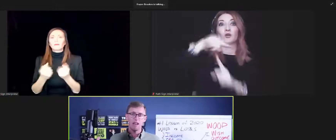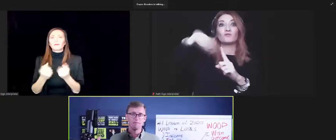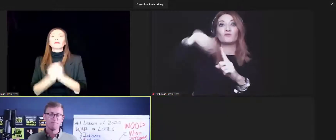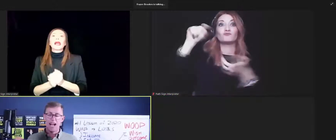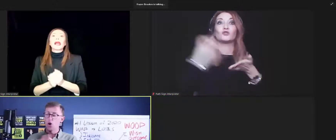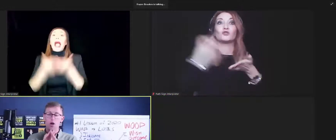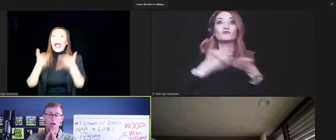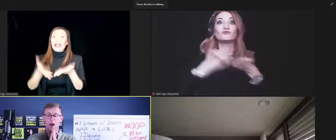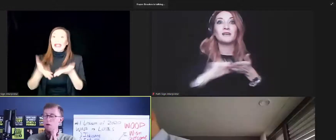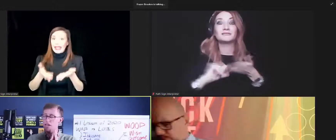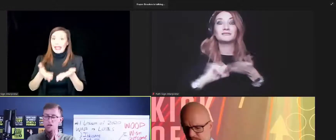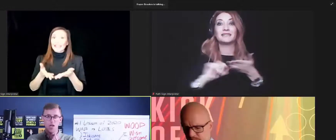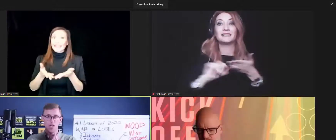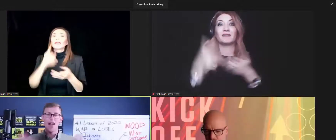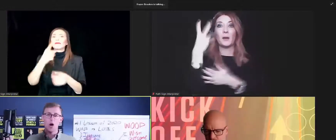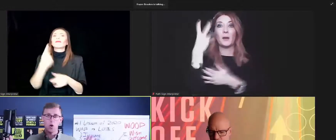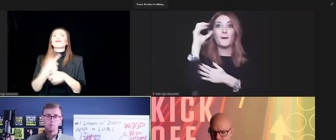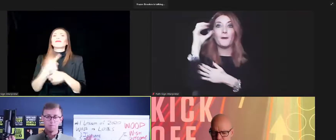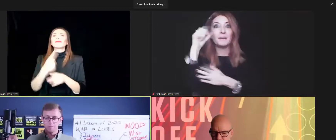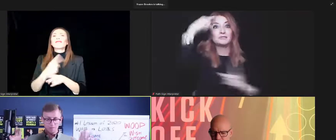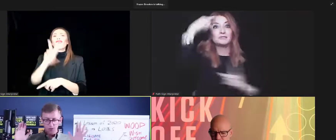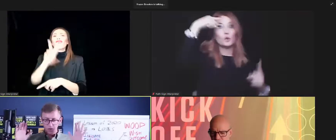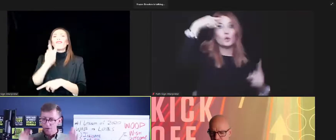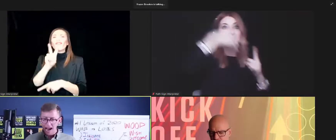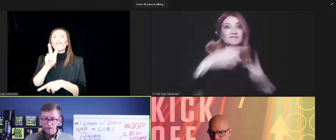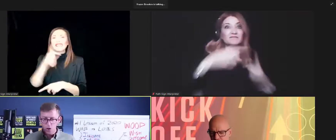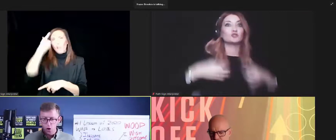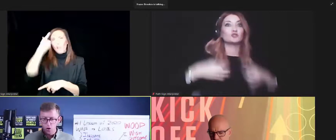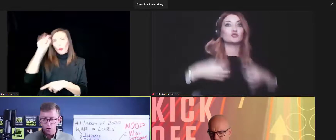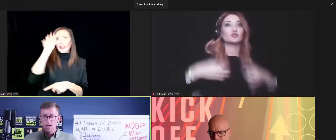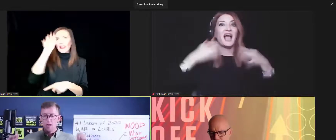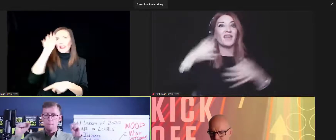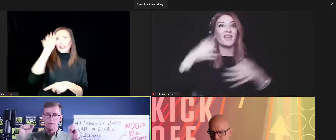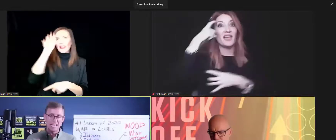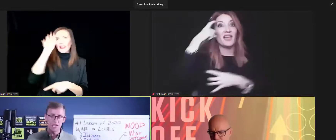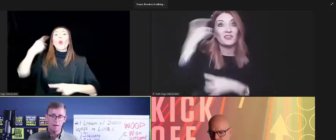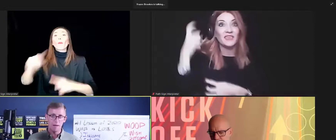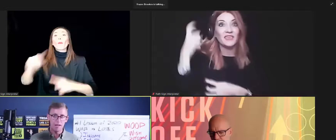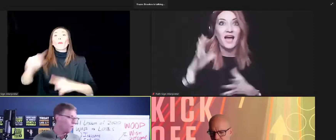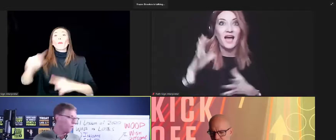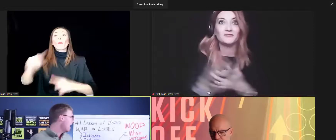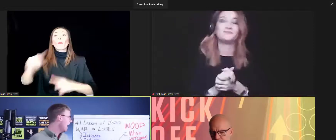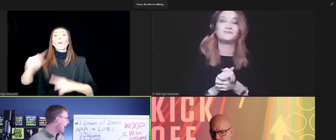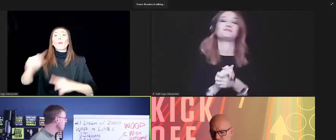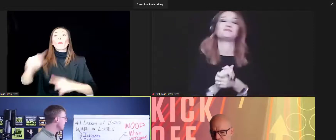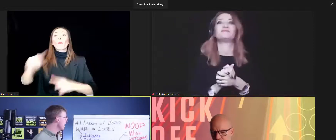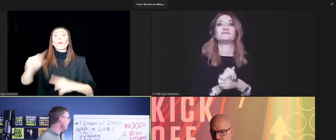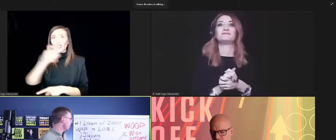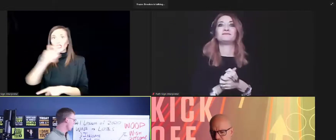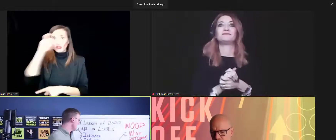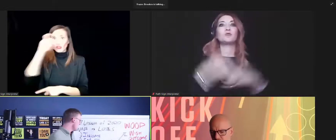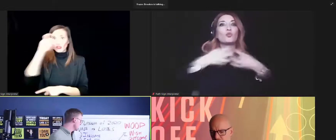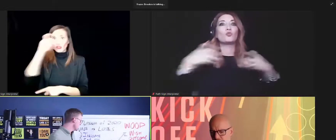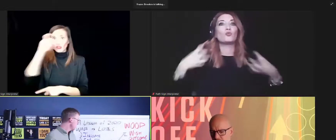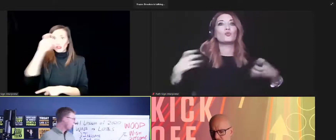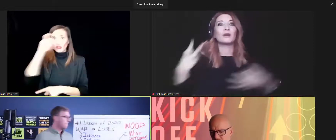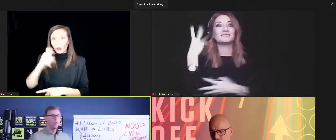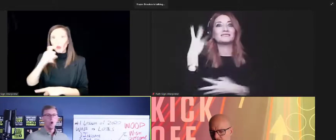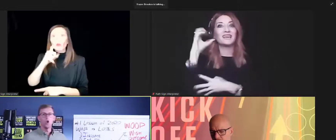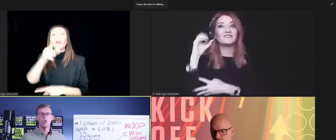done it. All I want to know is you set that goal on the Ariix call. Please let me know how you did it and what you did